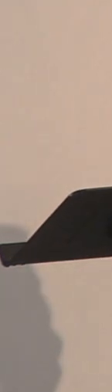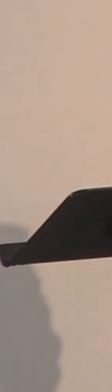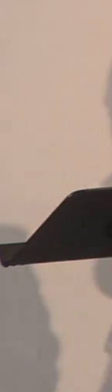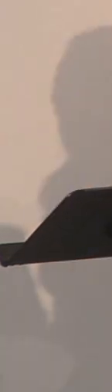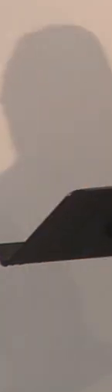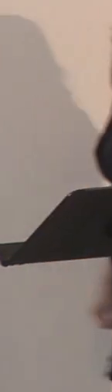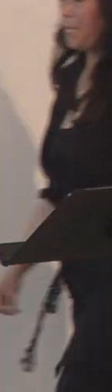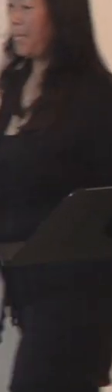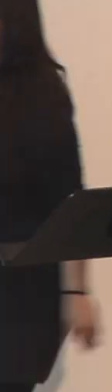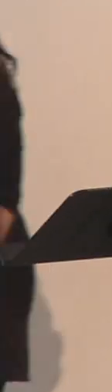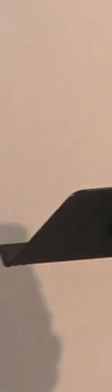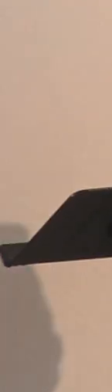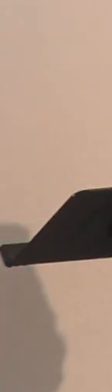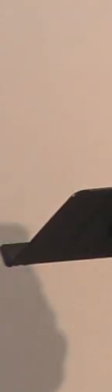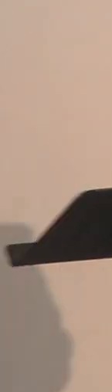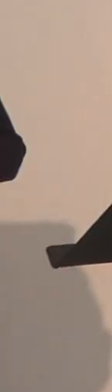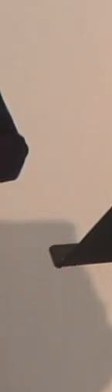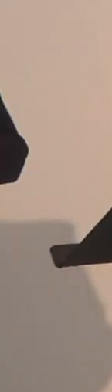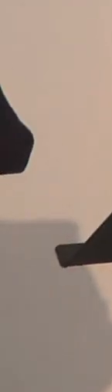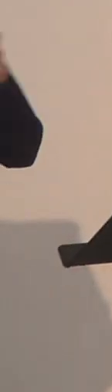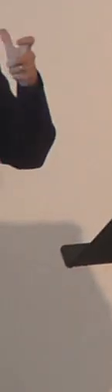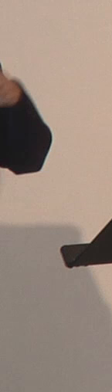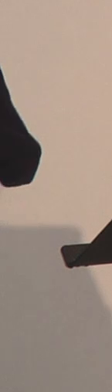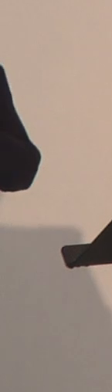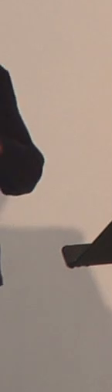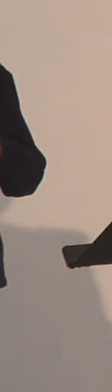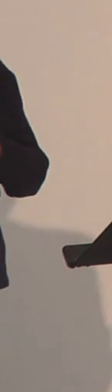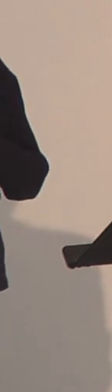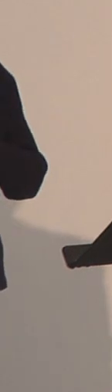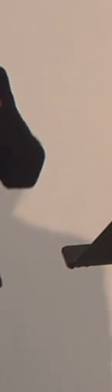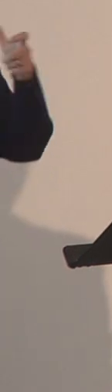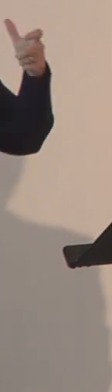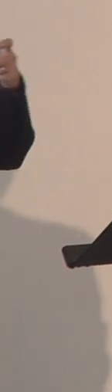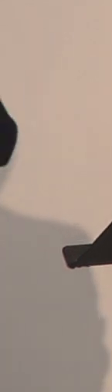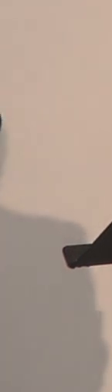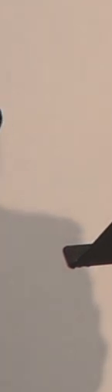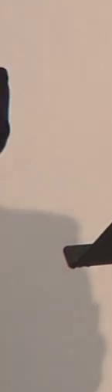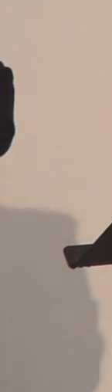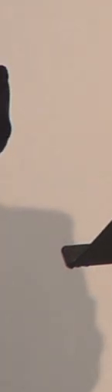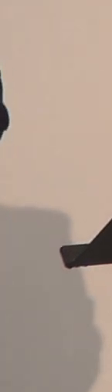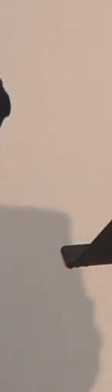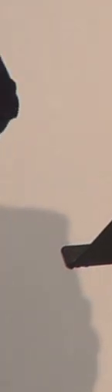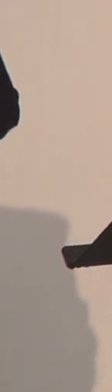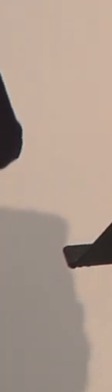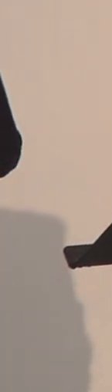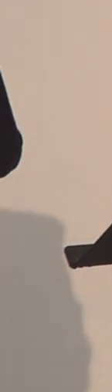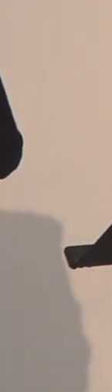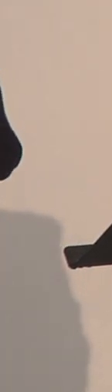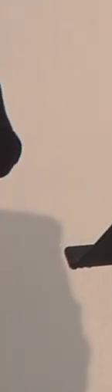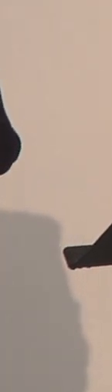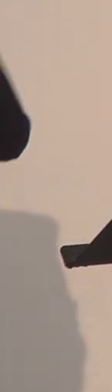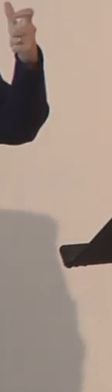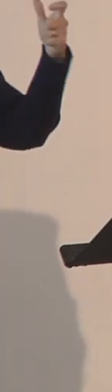So, as I said, the bigger the dream, the bigger the lighthouse, the bigger the beam of